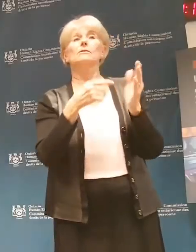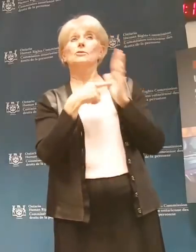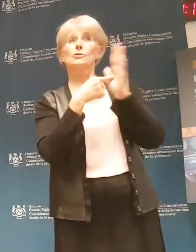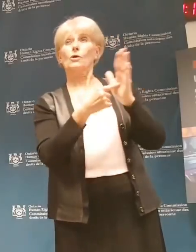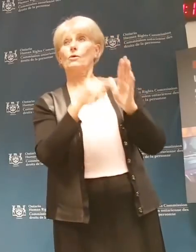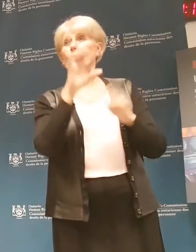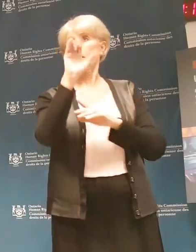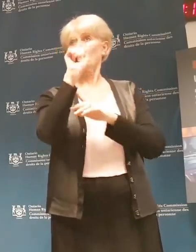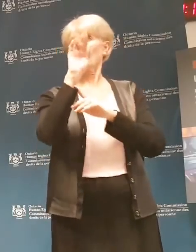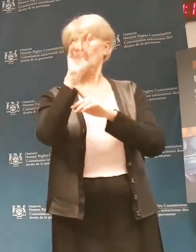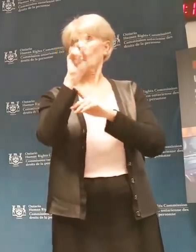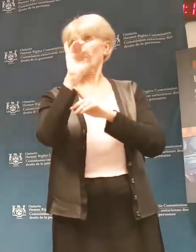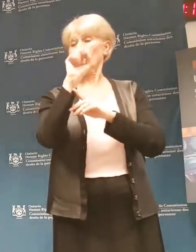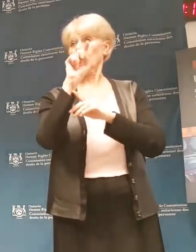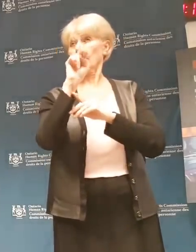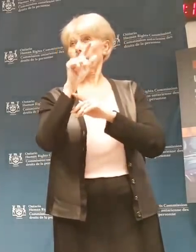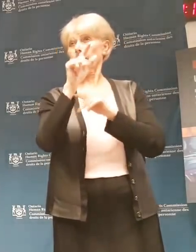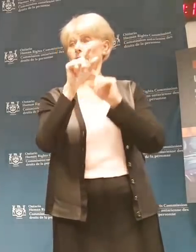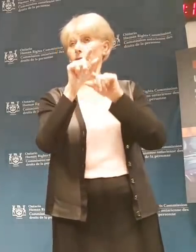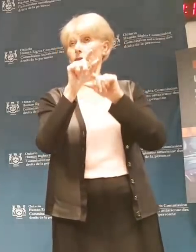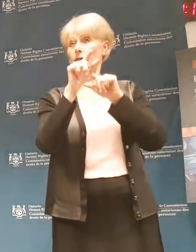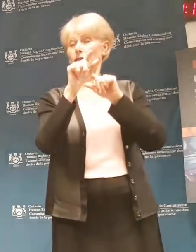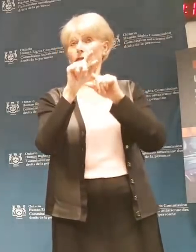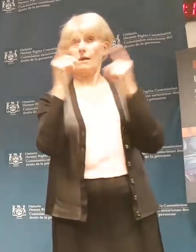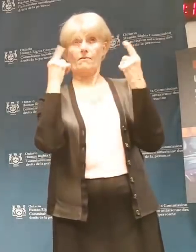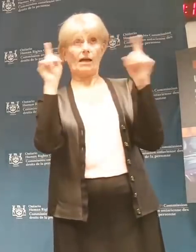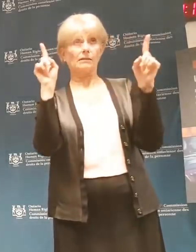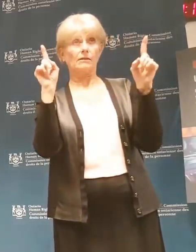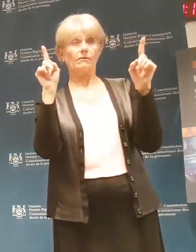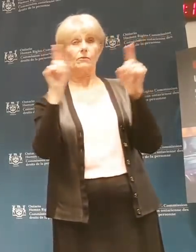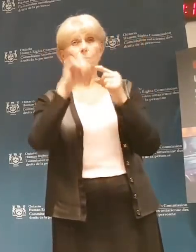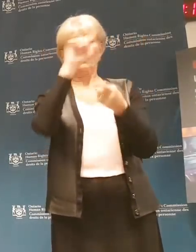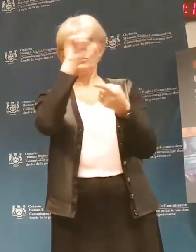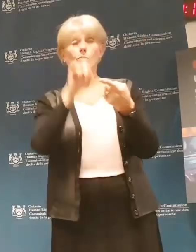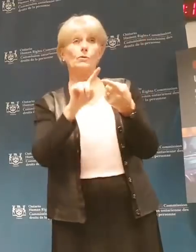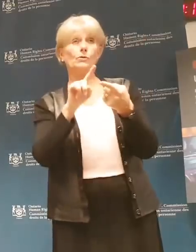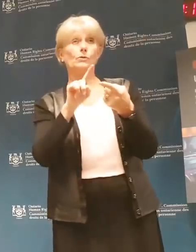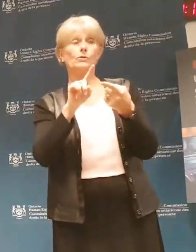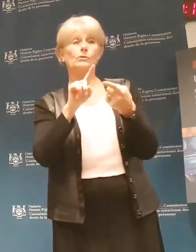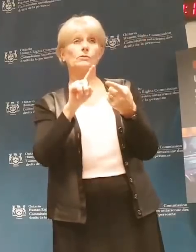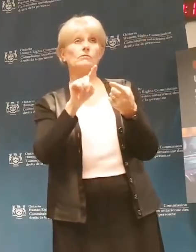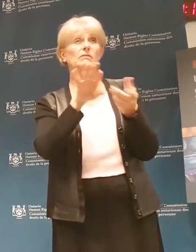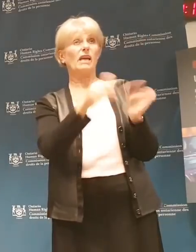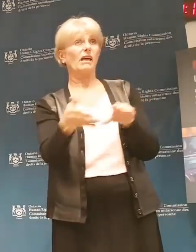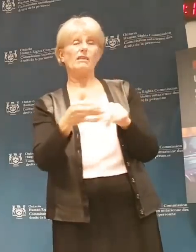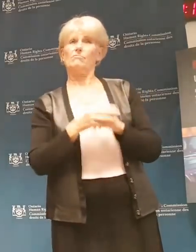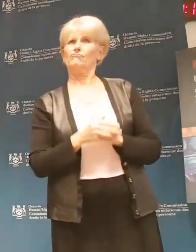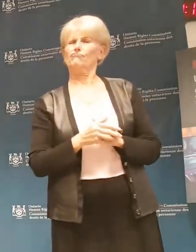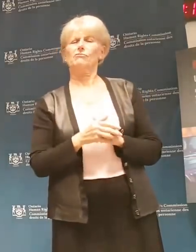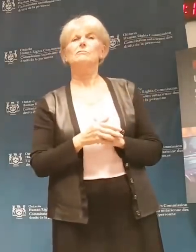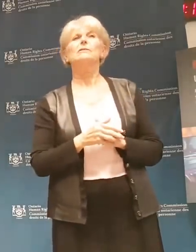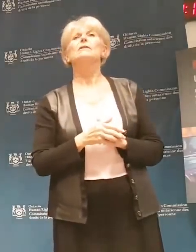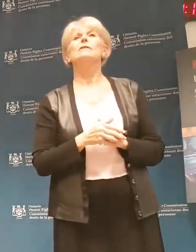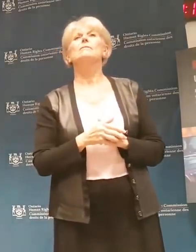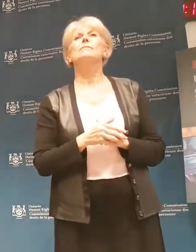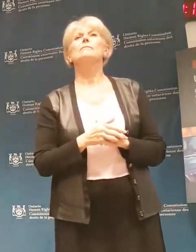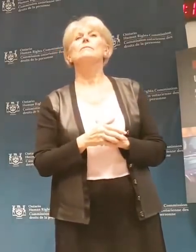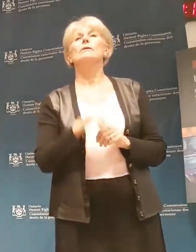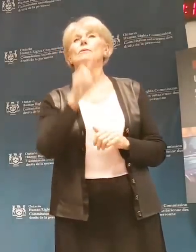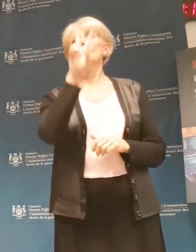carding is effective in terms of reducing homicide rates. So what we know is